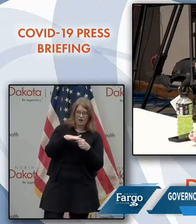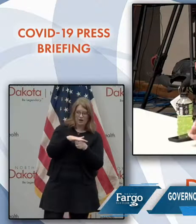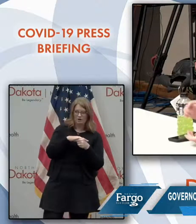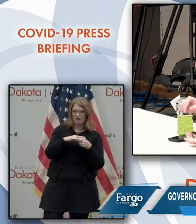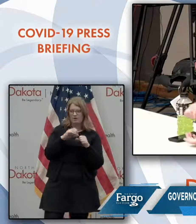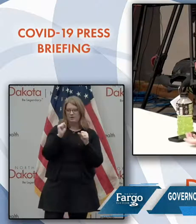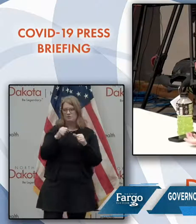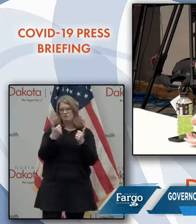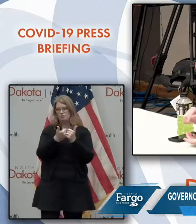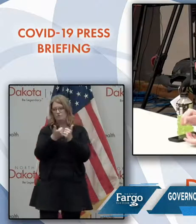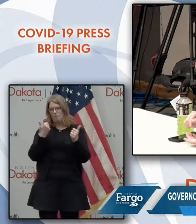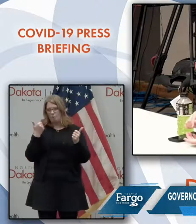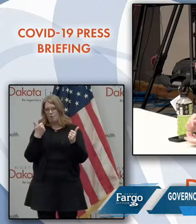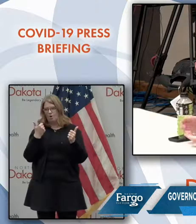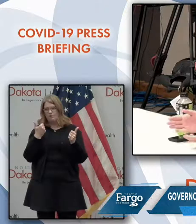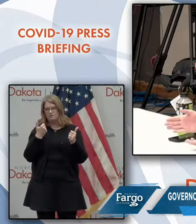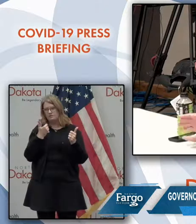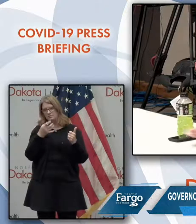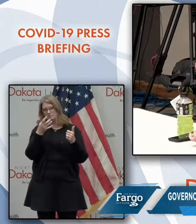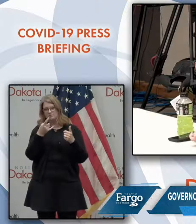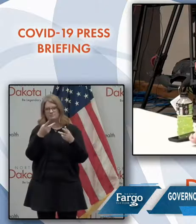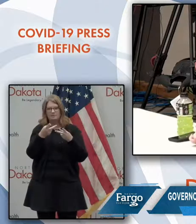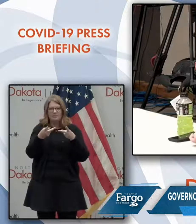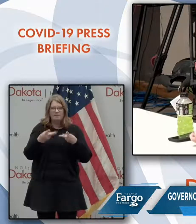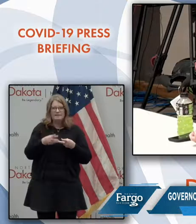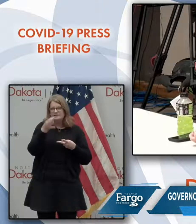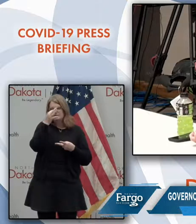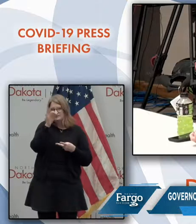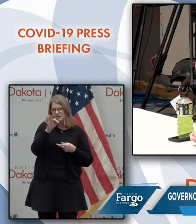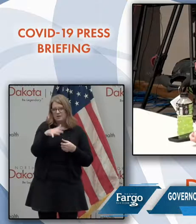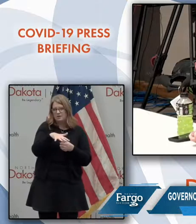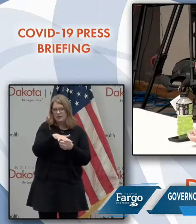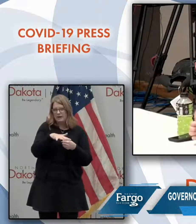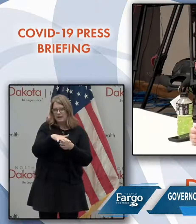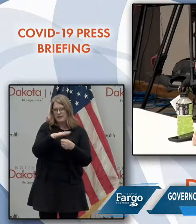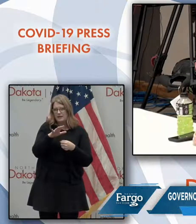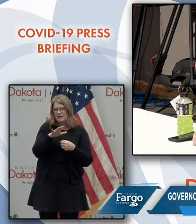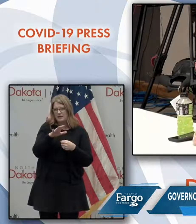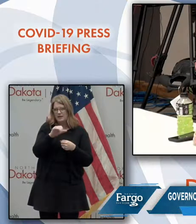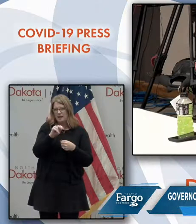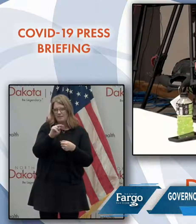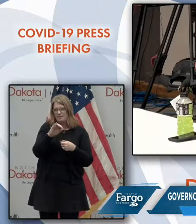avoid places around campus or places where college students like to frequent.